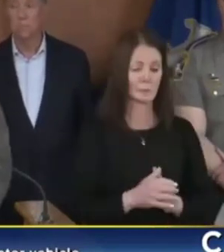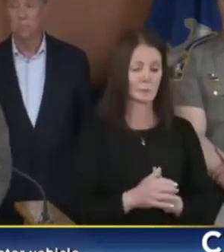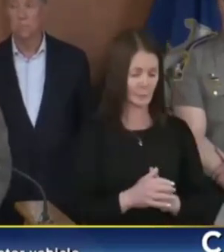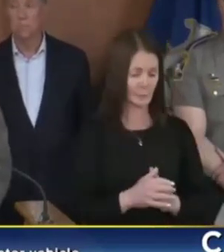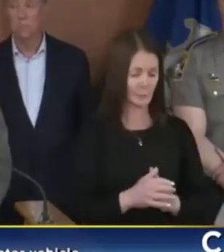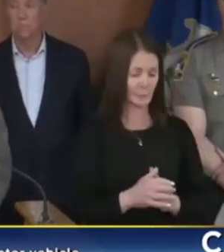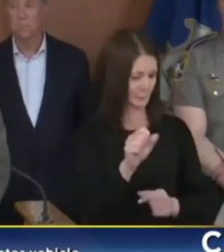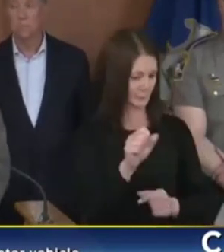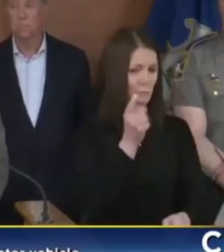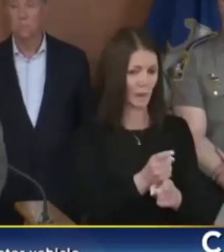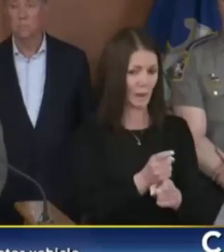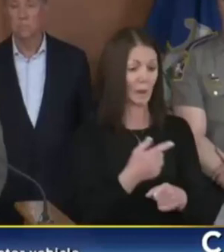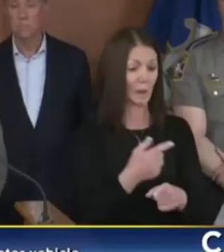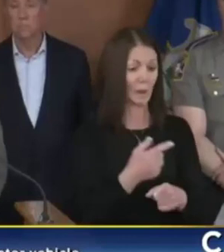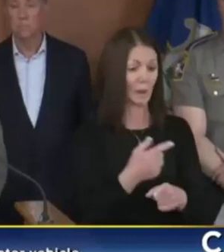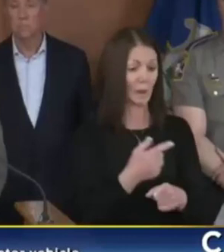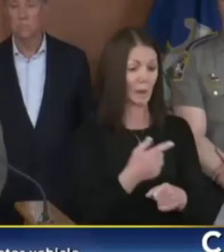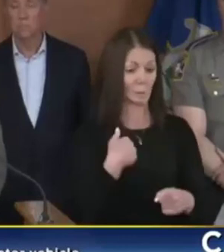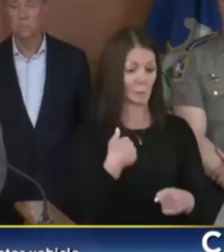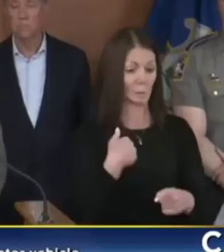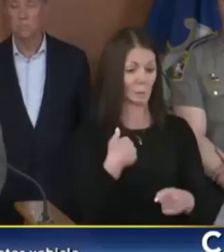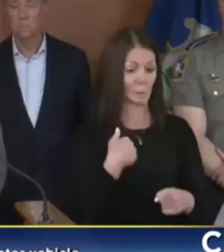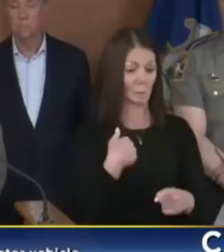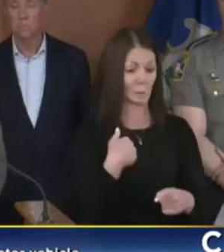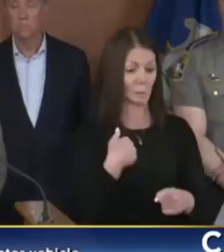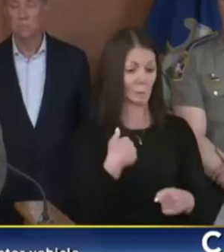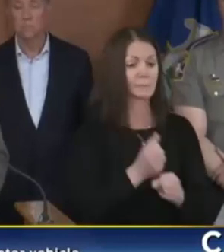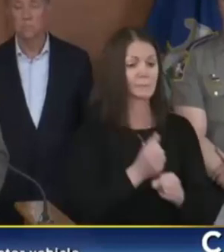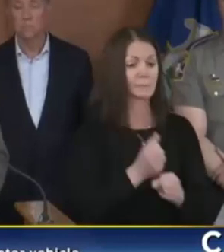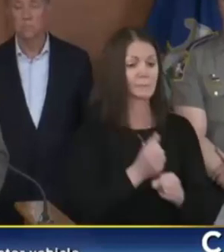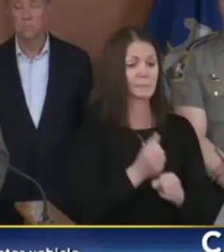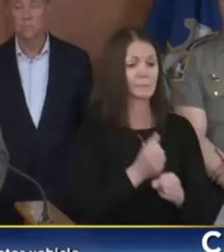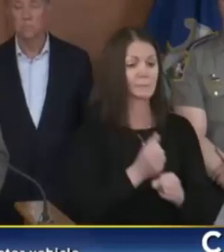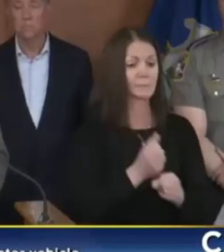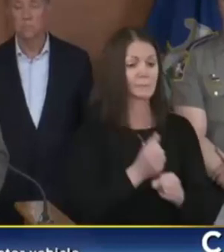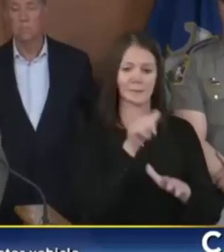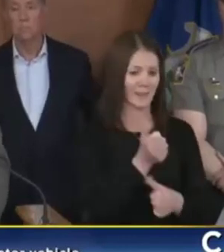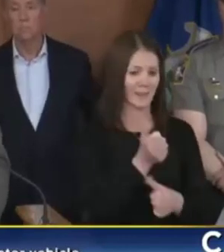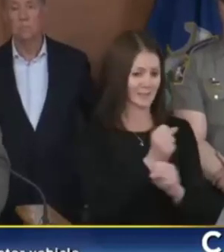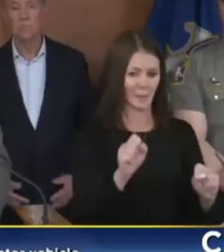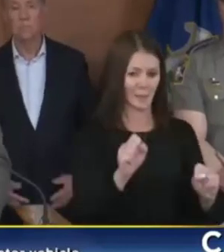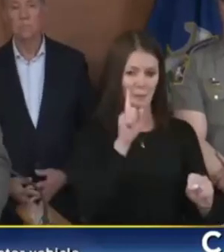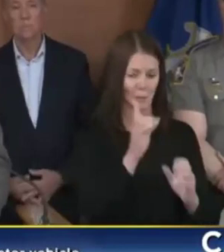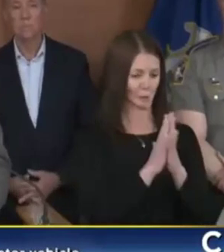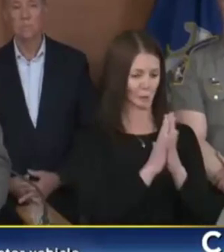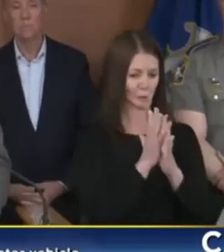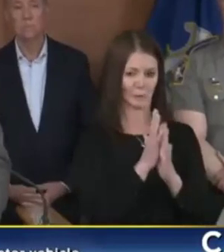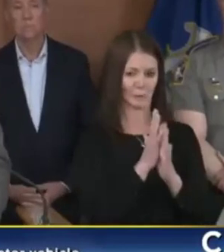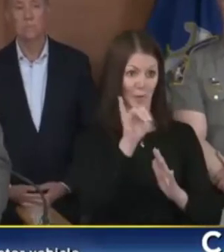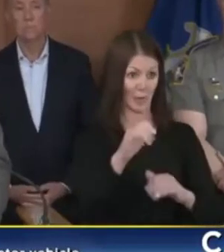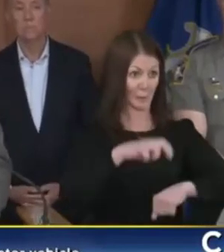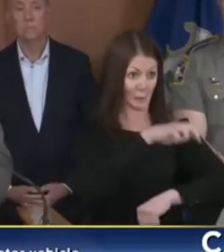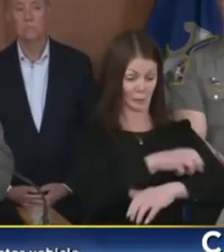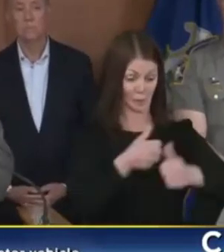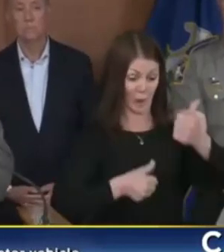safe based on our engineer's review. It's not safe to allow any traffic to pass underneath the bridge in either direction. The entire bridge needs to